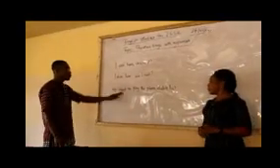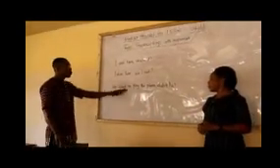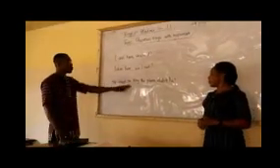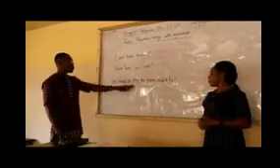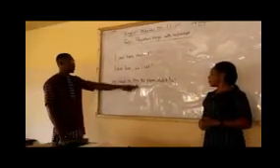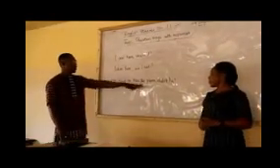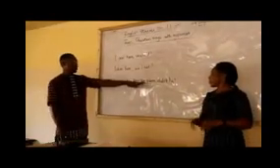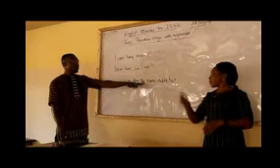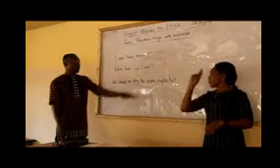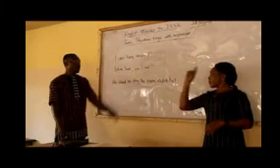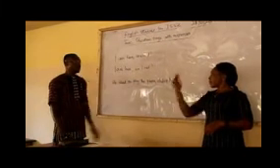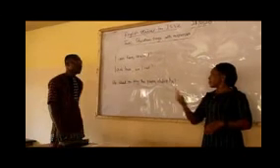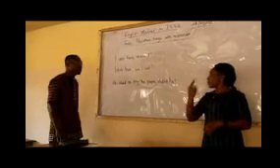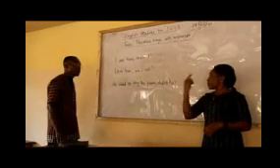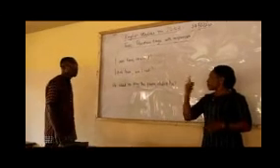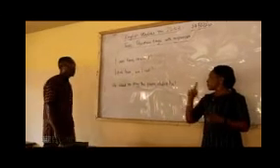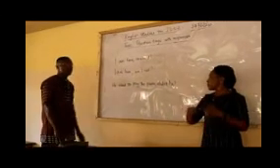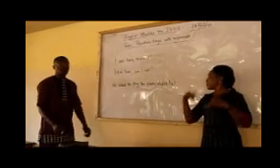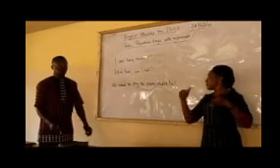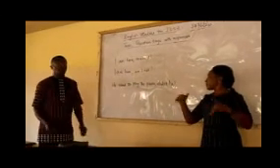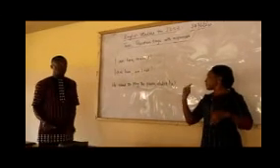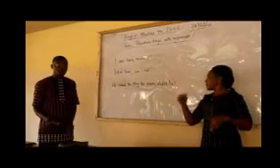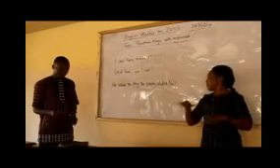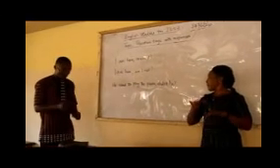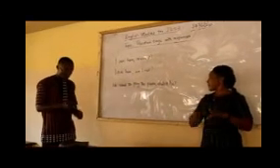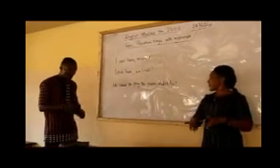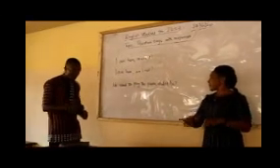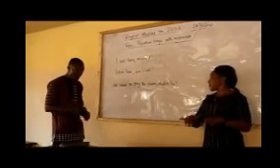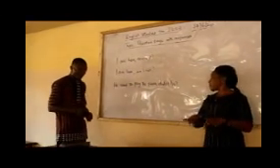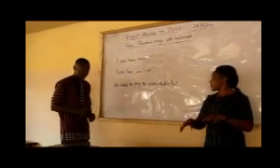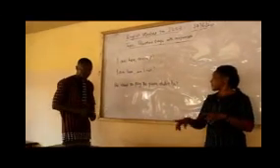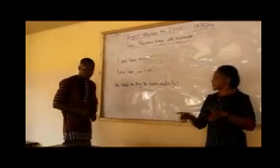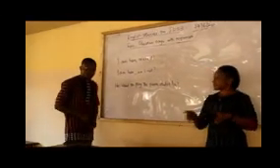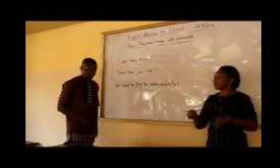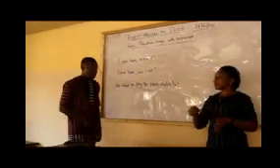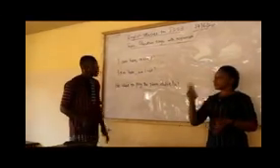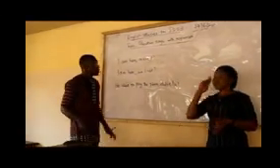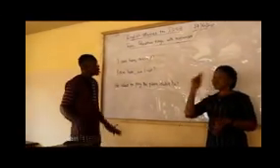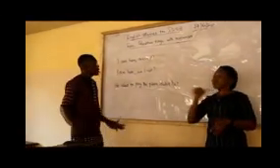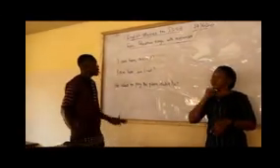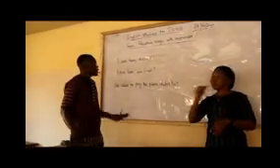He used to play the piano, didn't he? Okay.